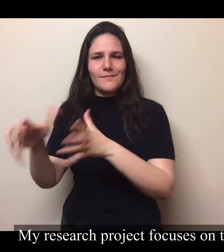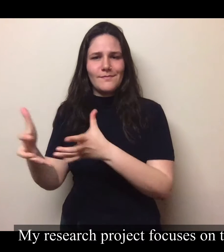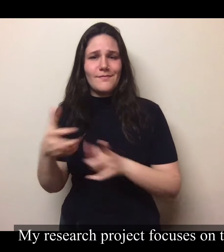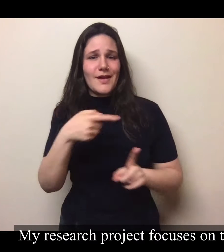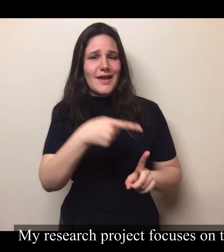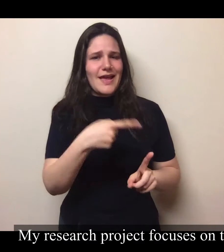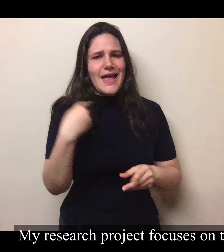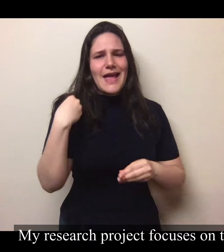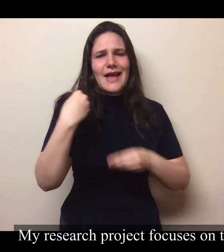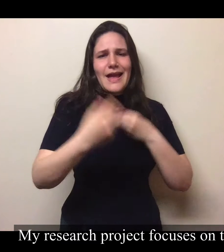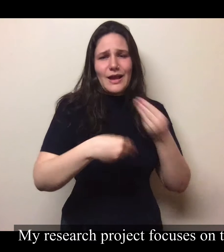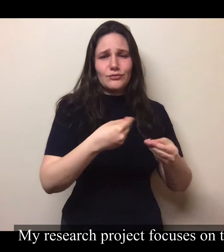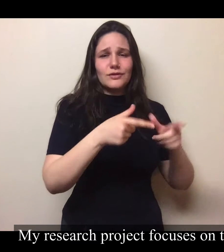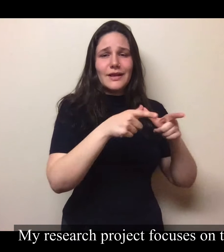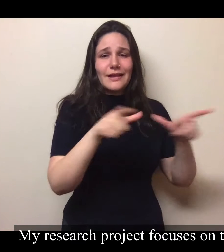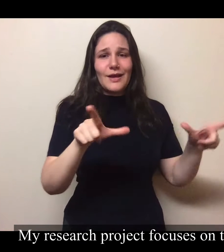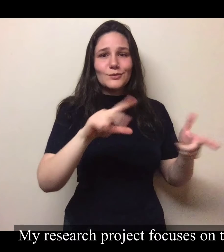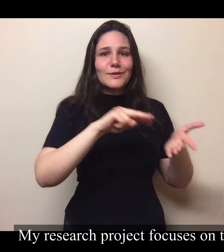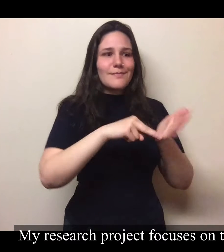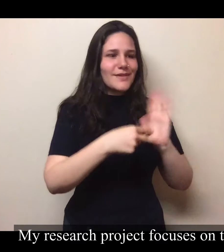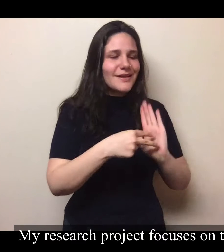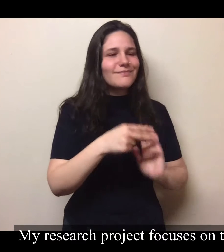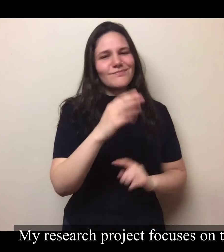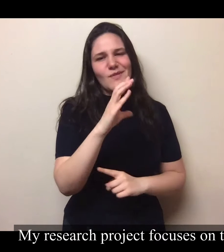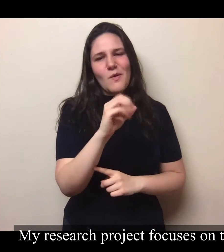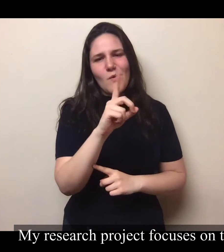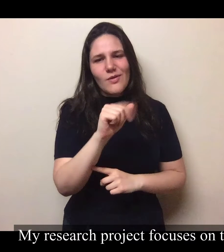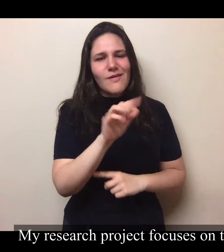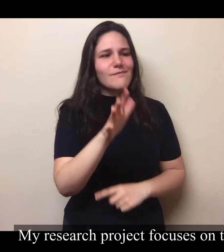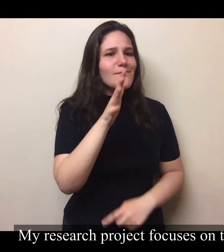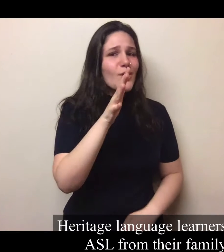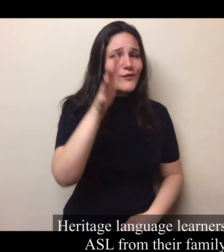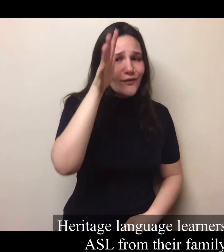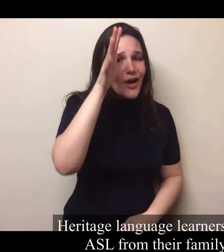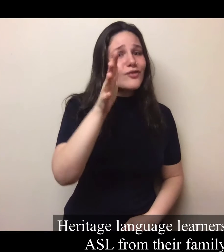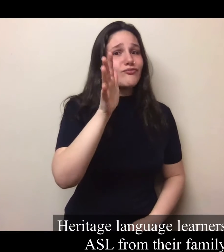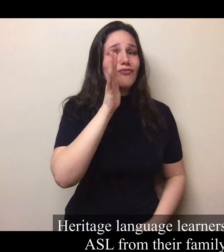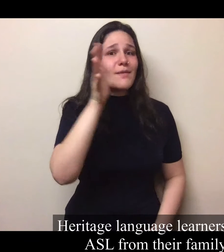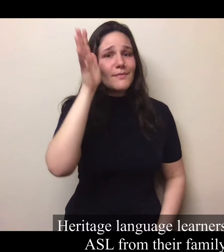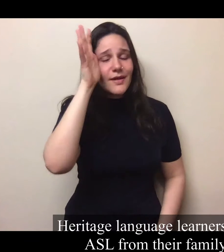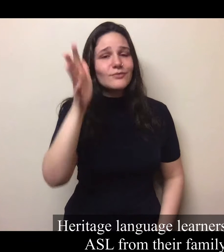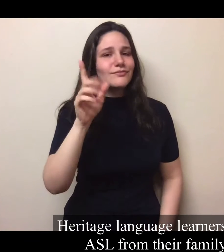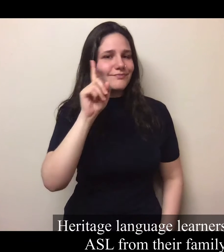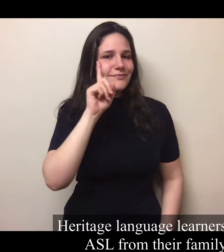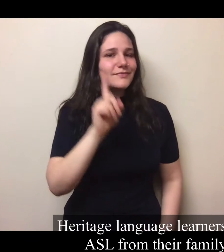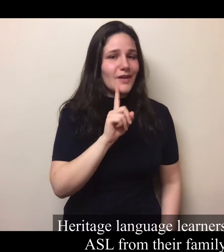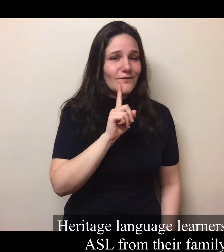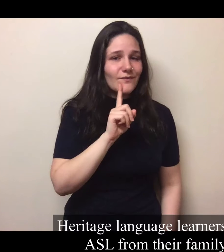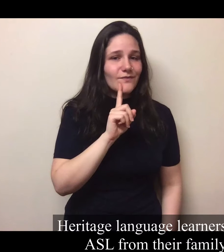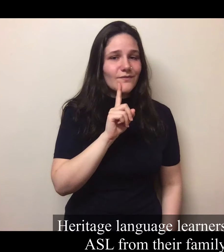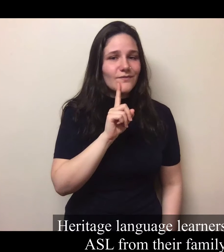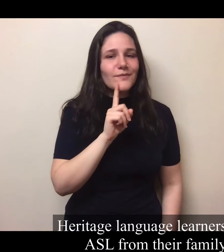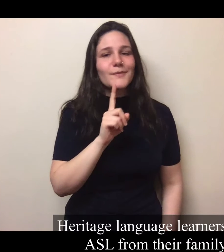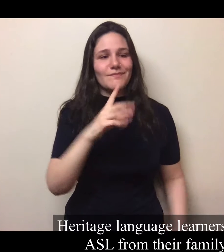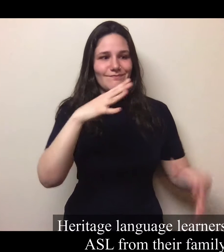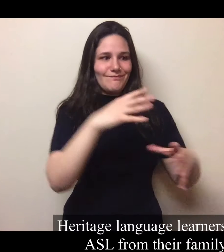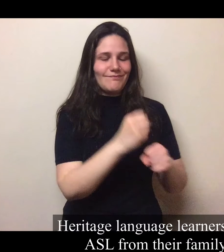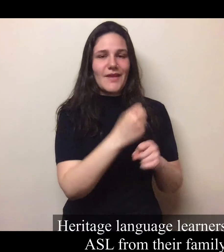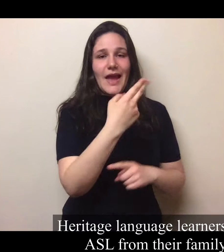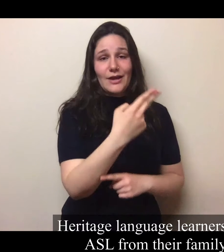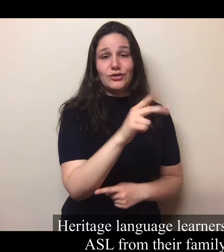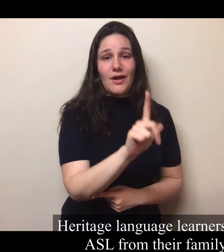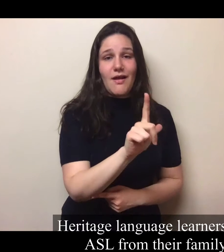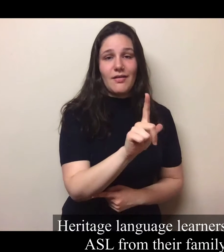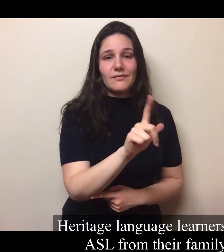My research project focuses on two types of interpreting students: heritage language learners, or people who learn ASL from their